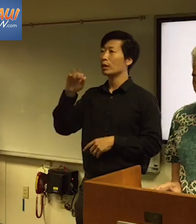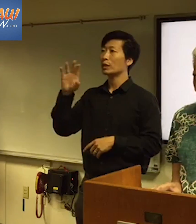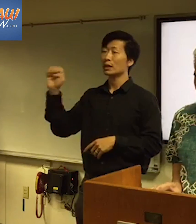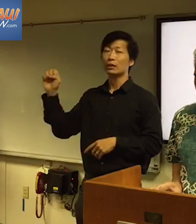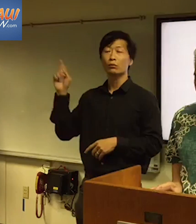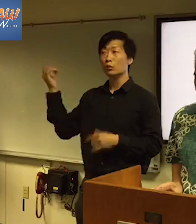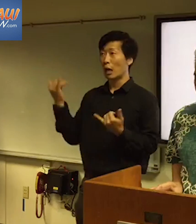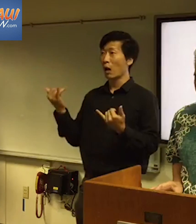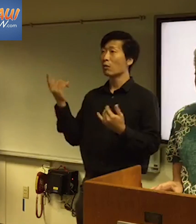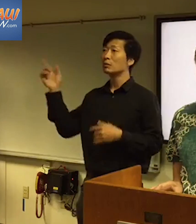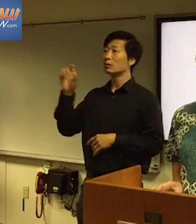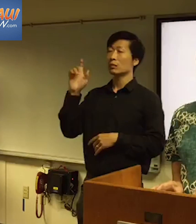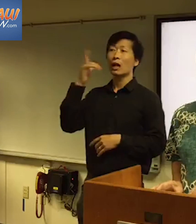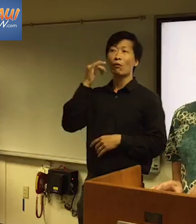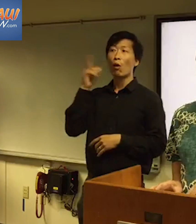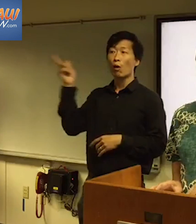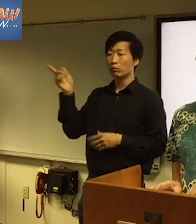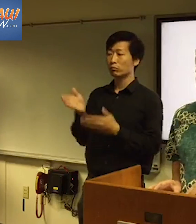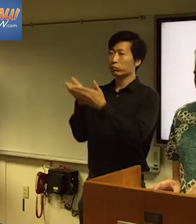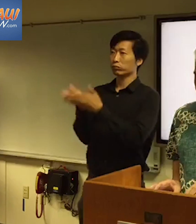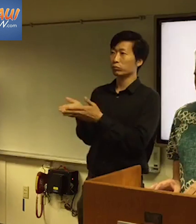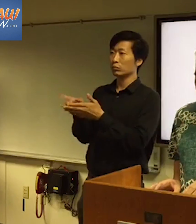for COVID-19.